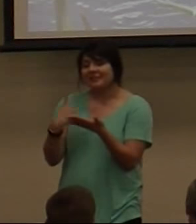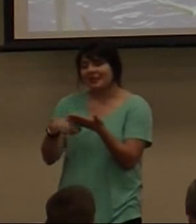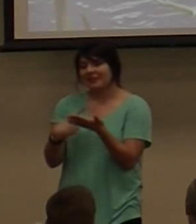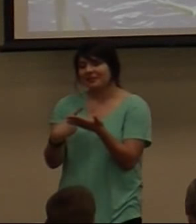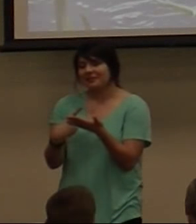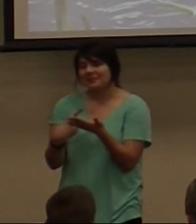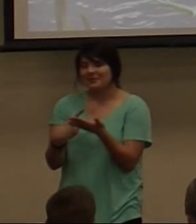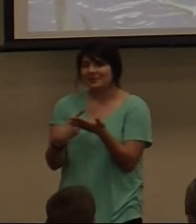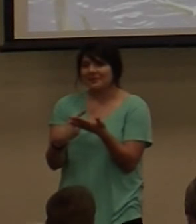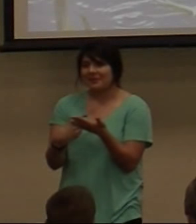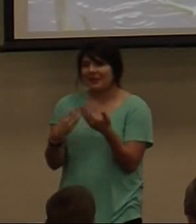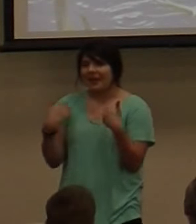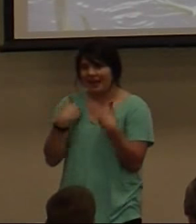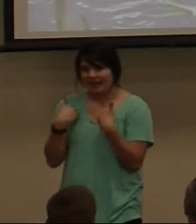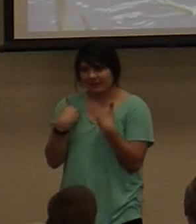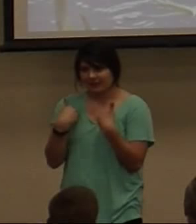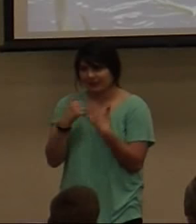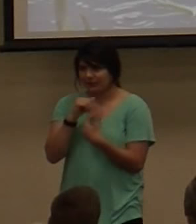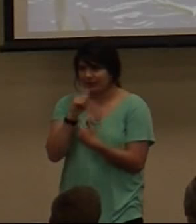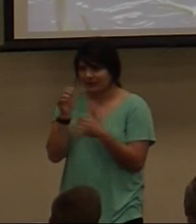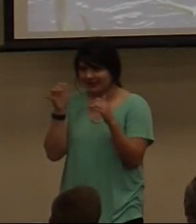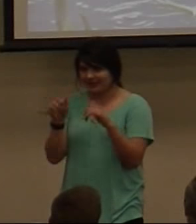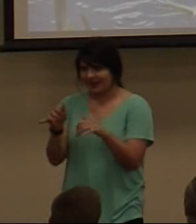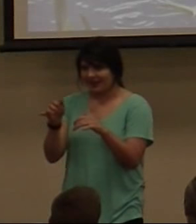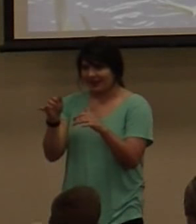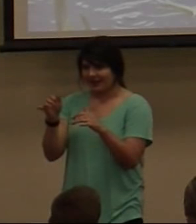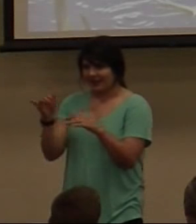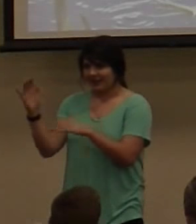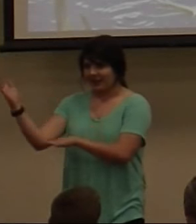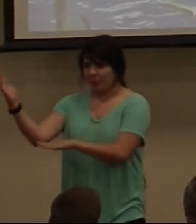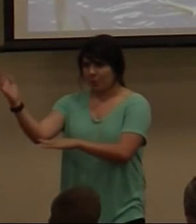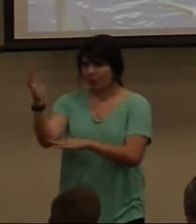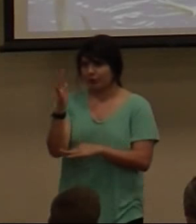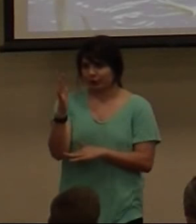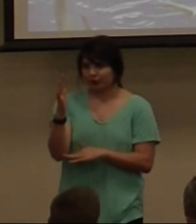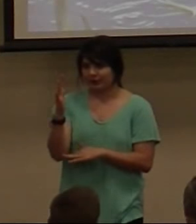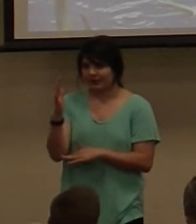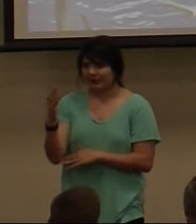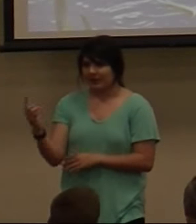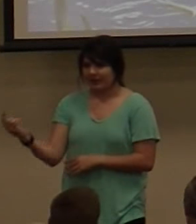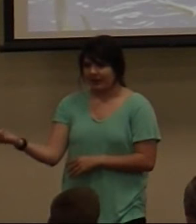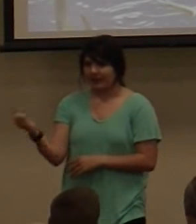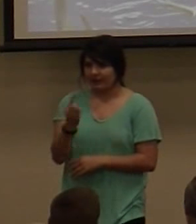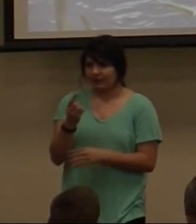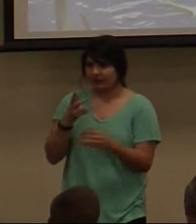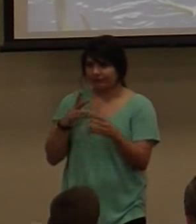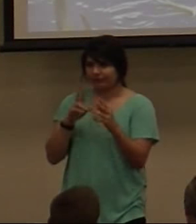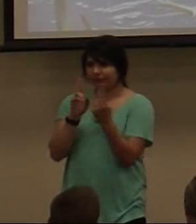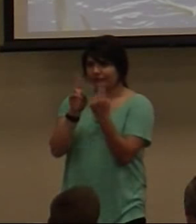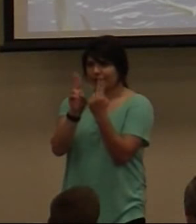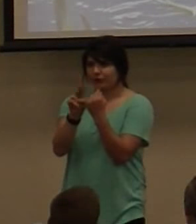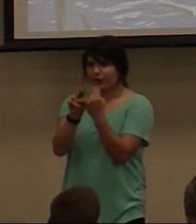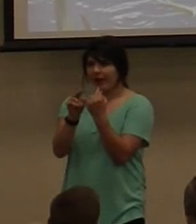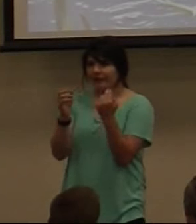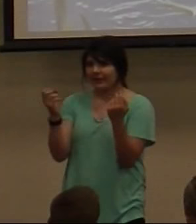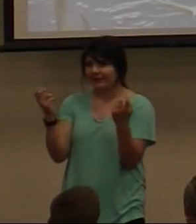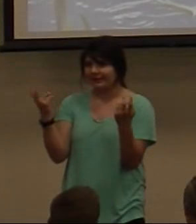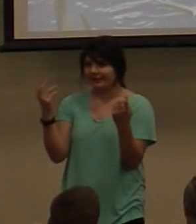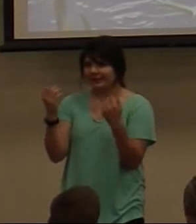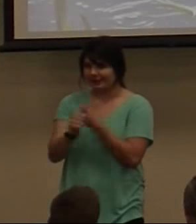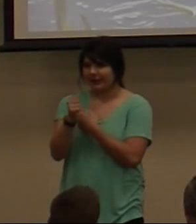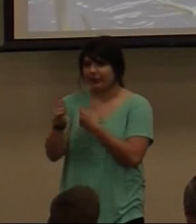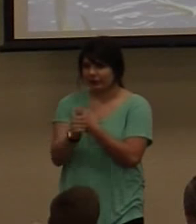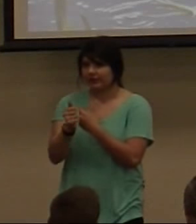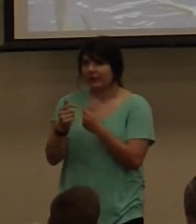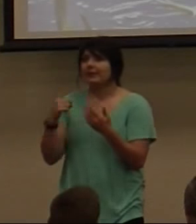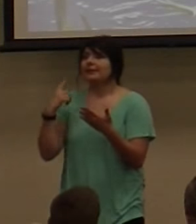Sometimes the animals don't stay in the bush. They can become traffic hazards. And then some can get